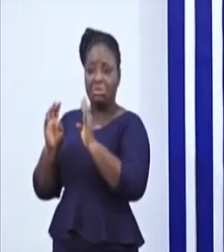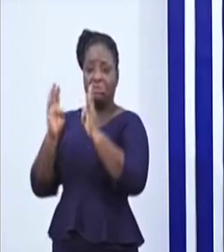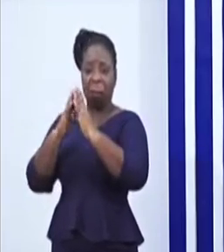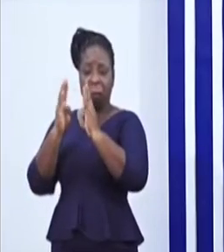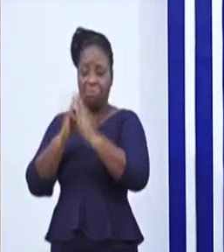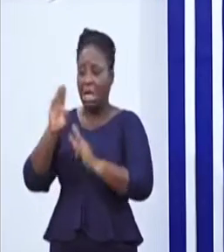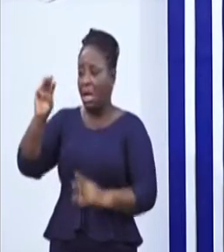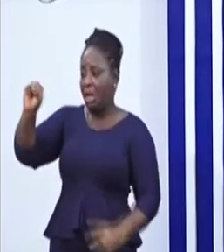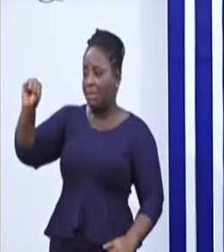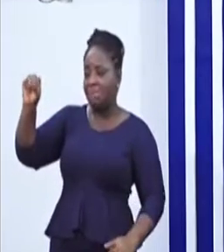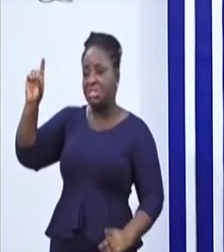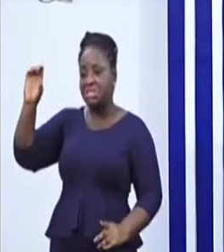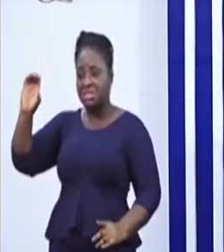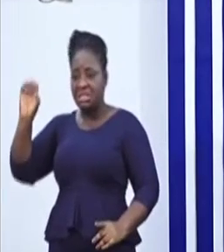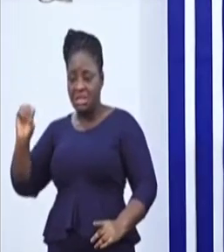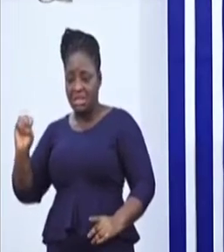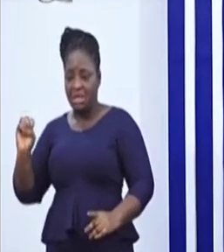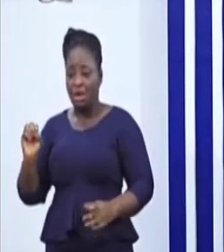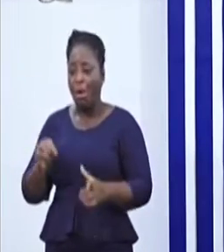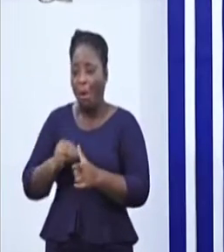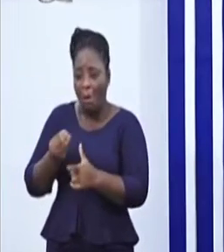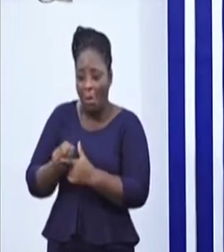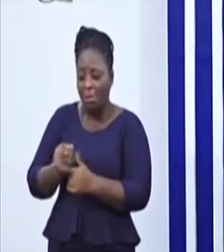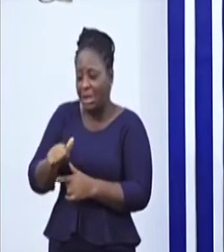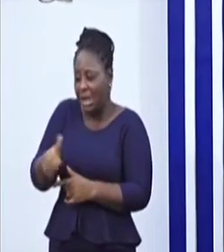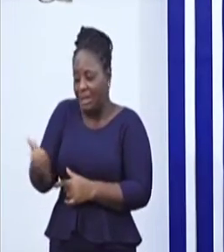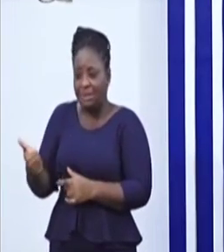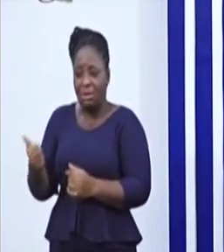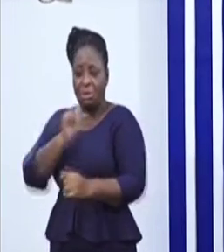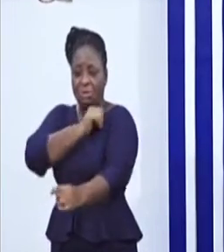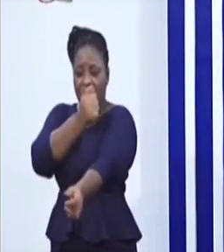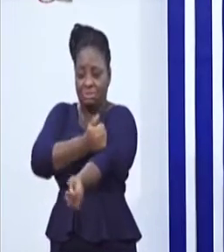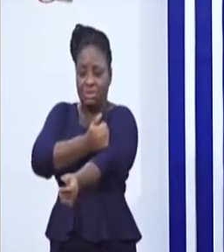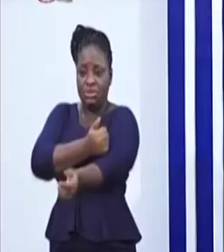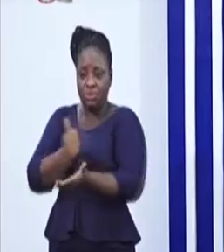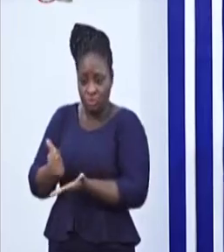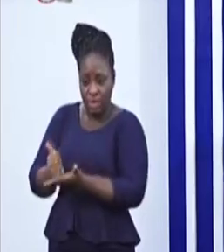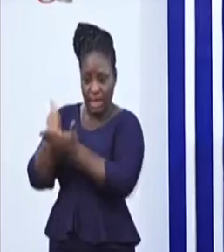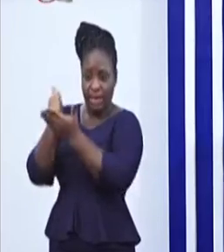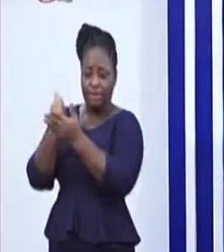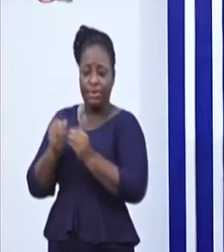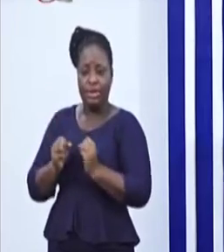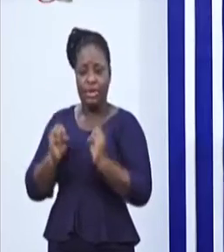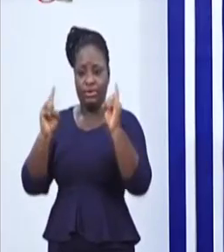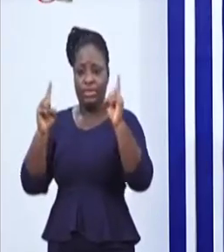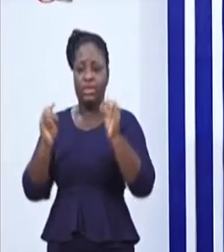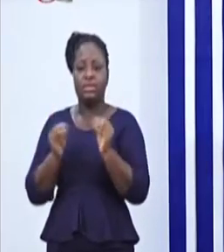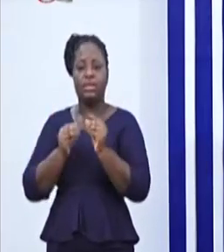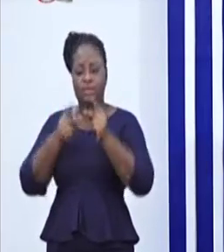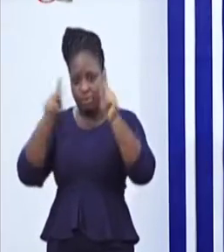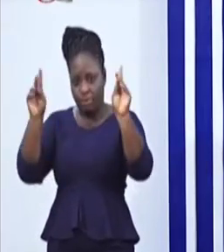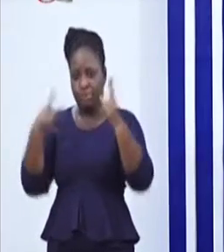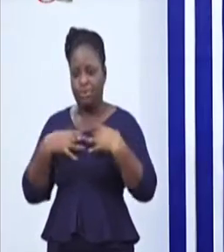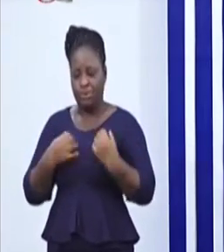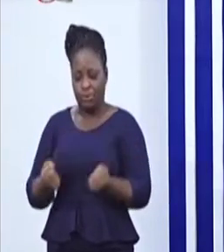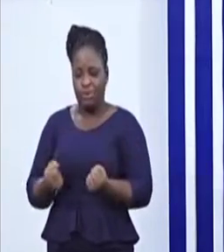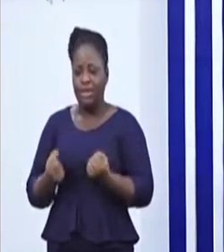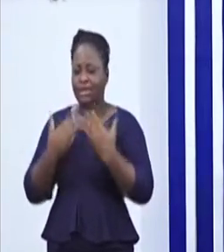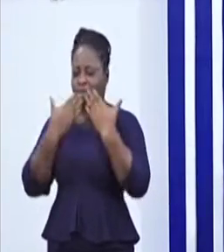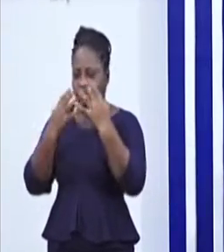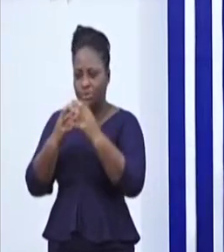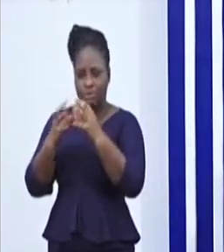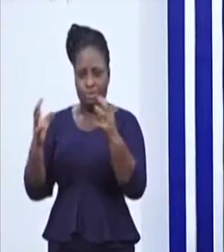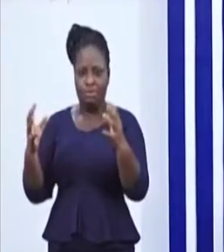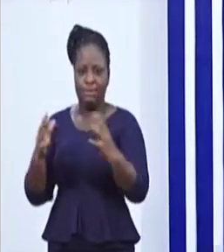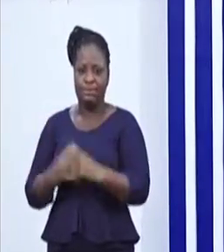district assemblies and the appropriate structures in their jurisdiction. I thank you very much for you. Thank you very